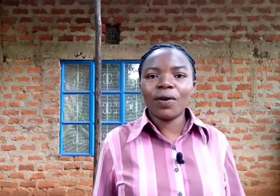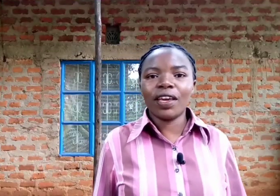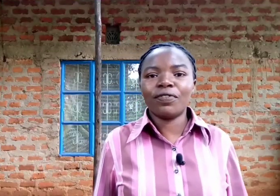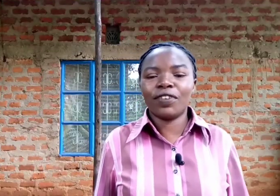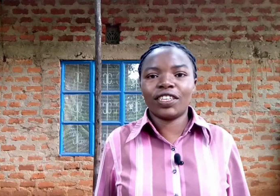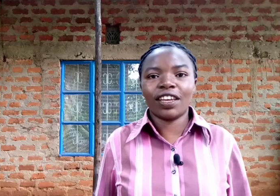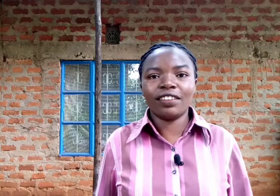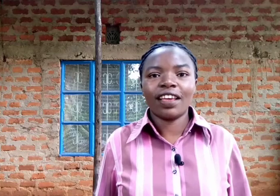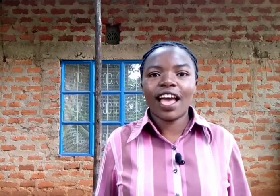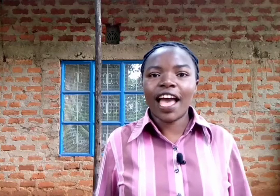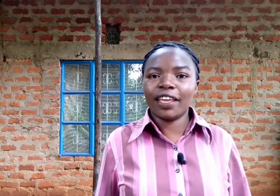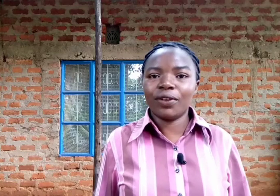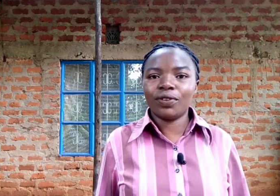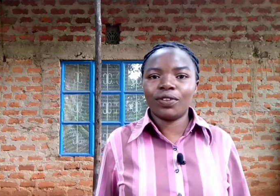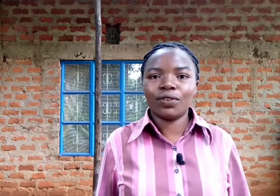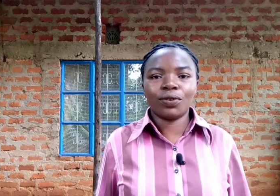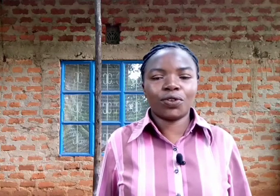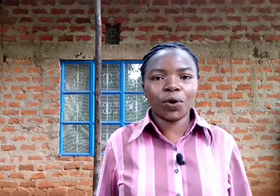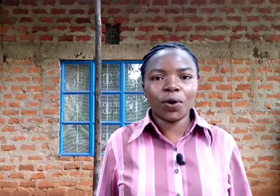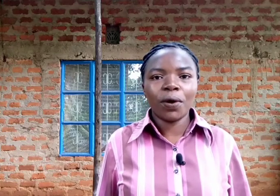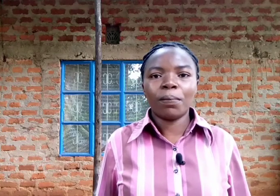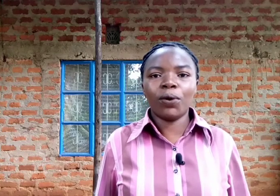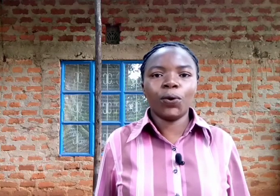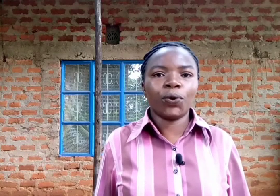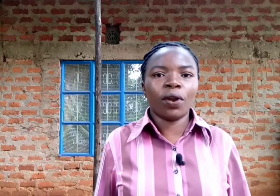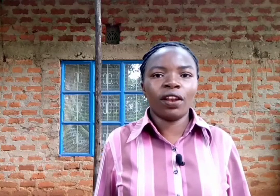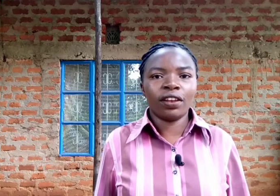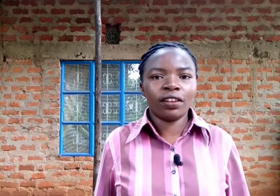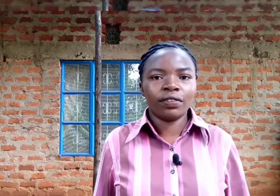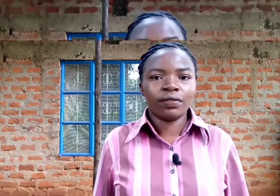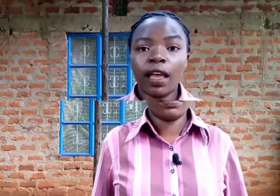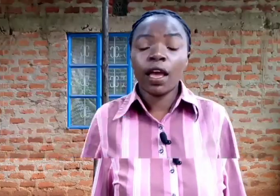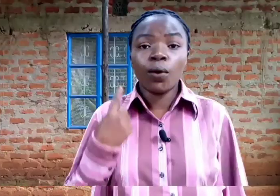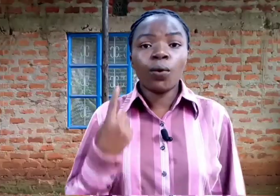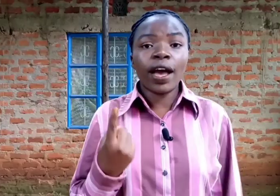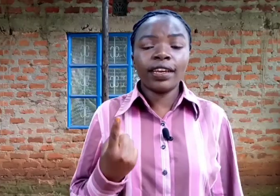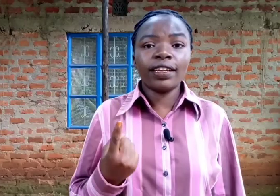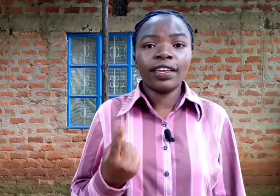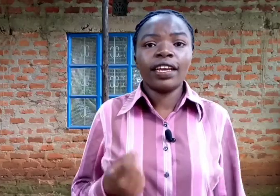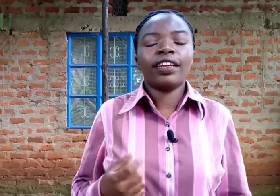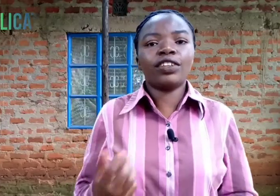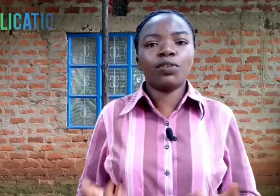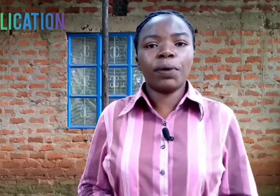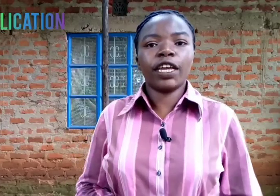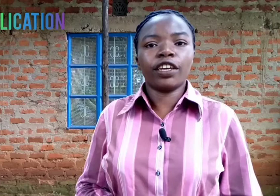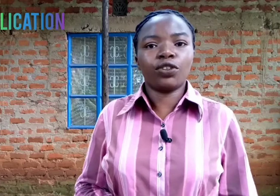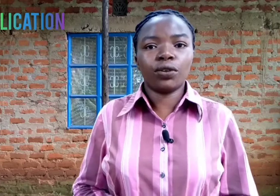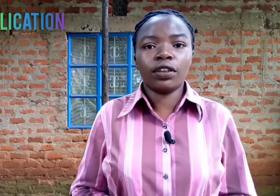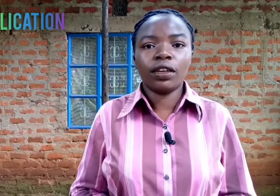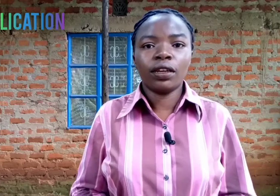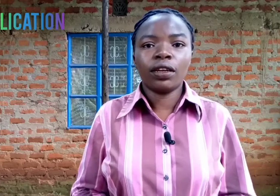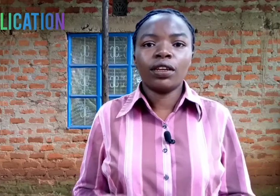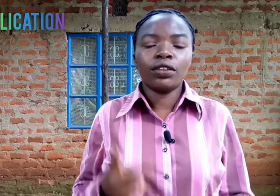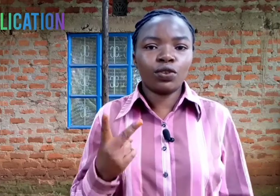features are used to show plural one reduplication two